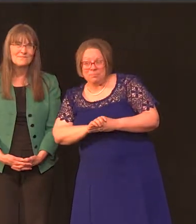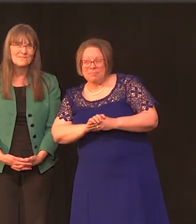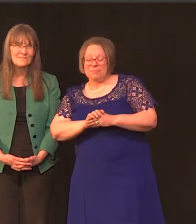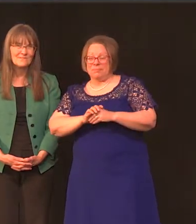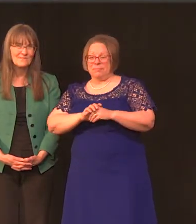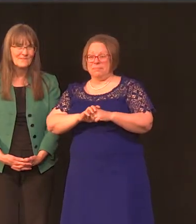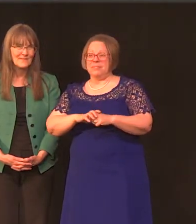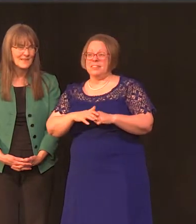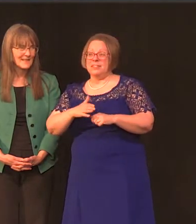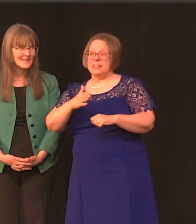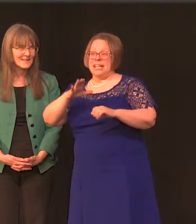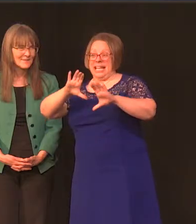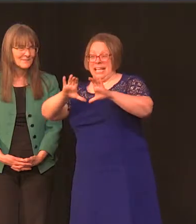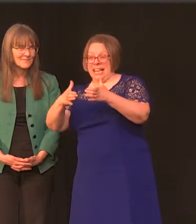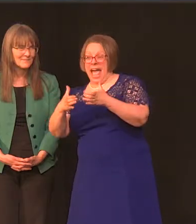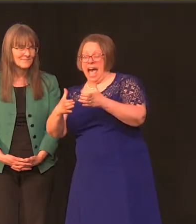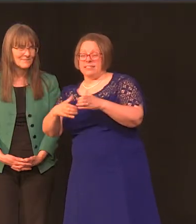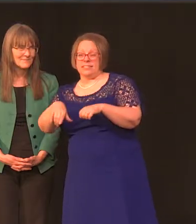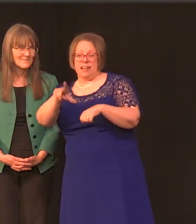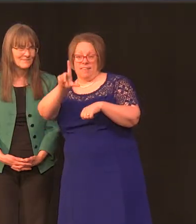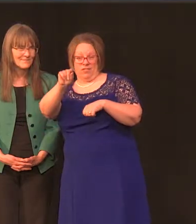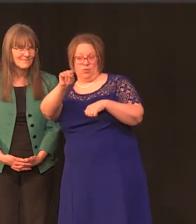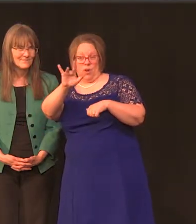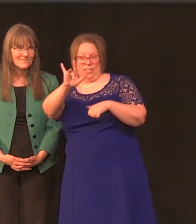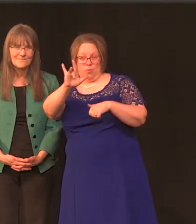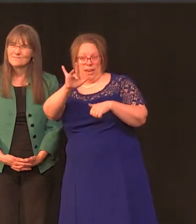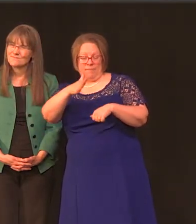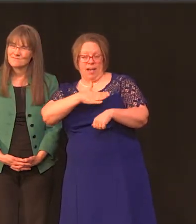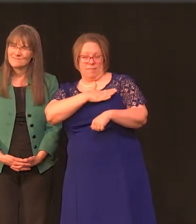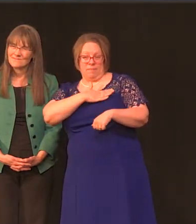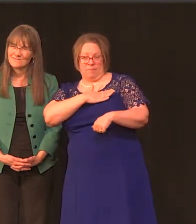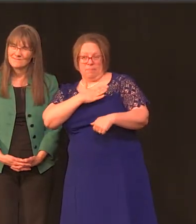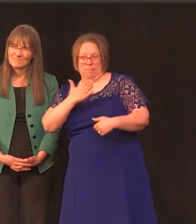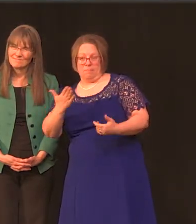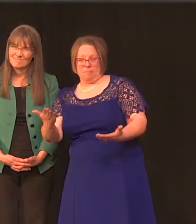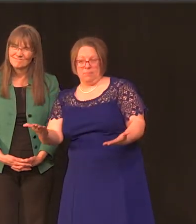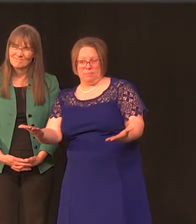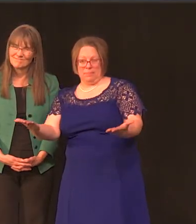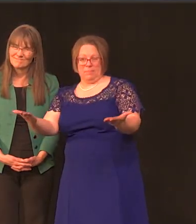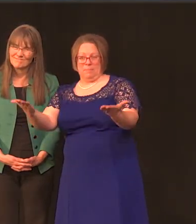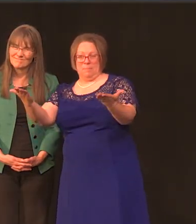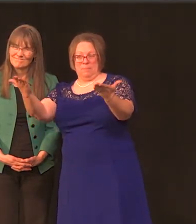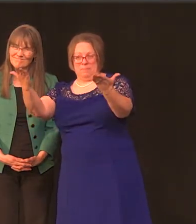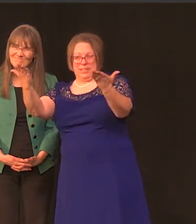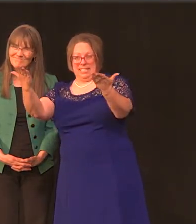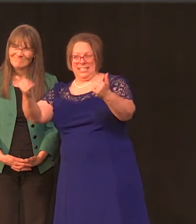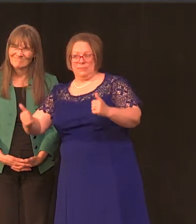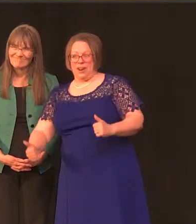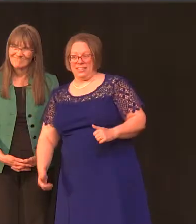the lobby. Class of 2025, I invite you to please rise.